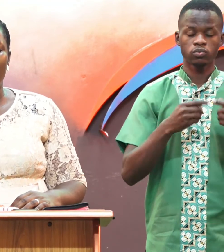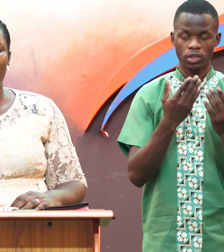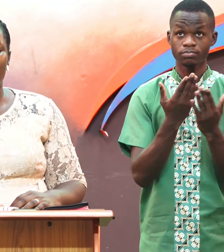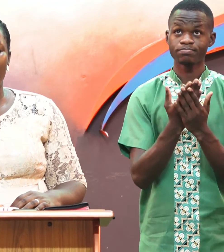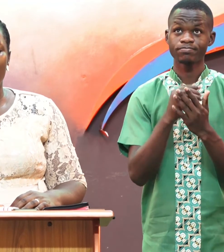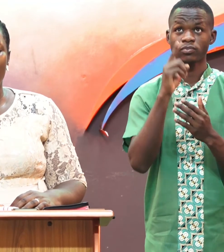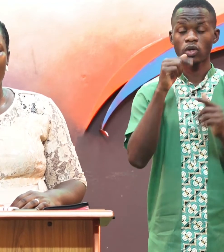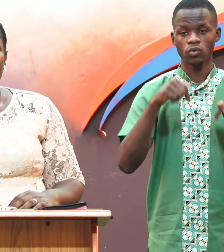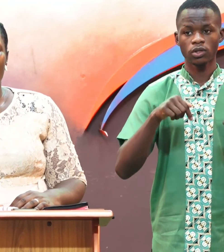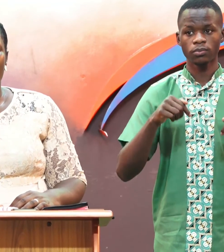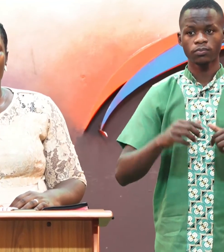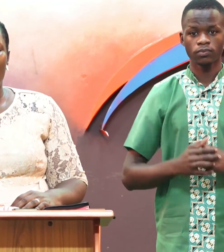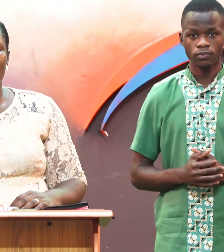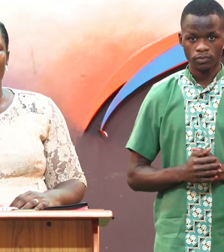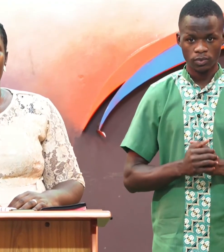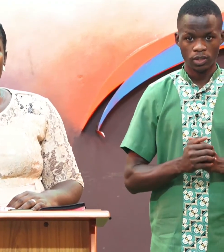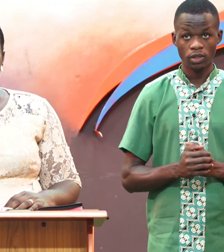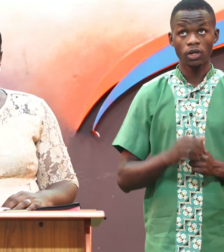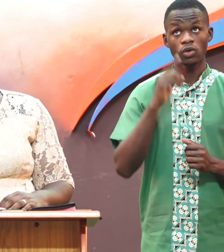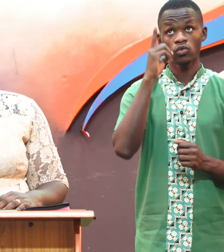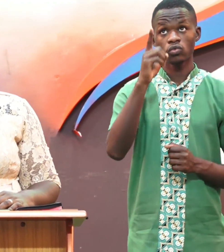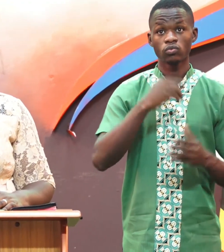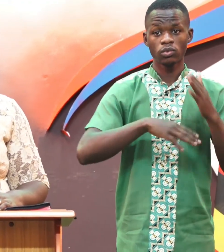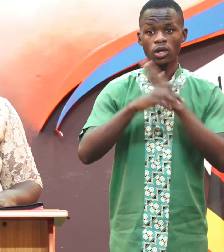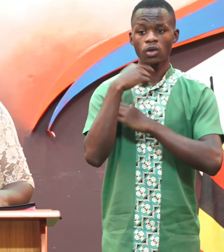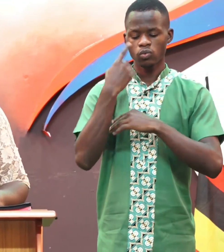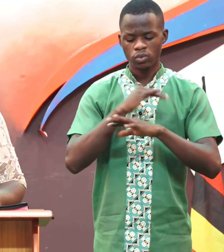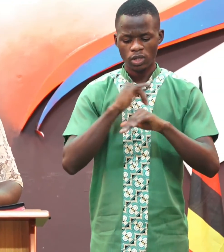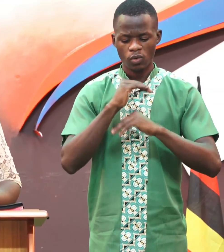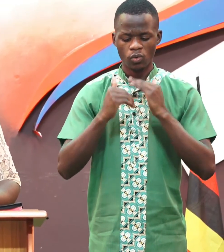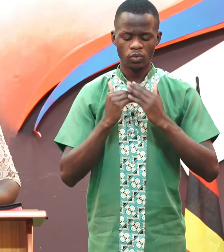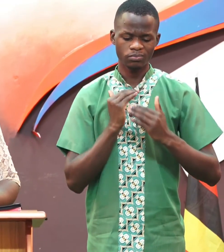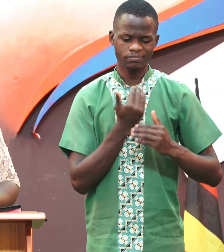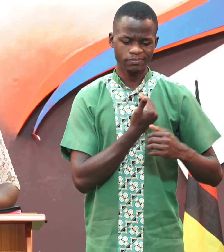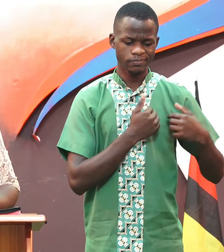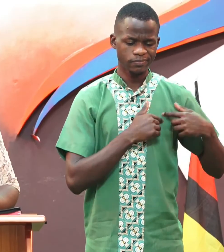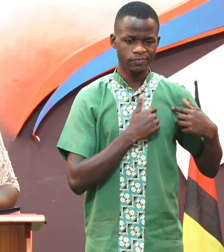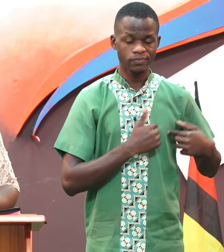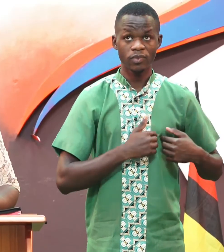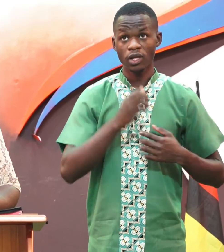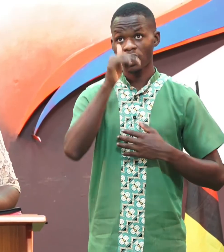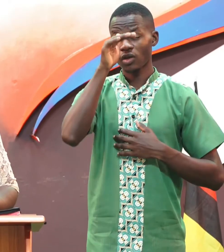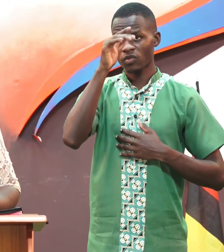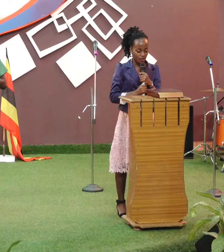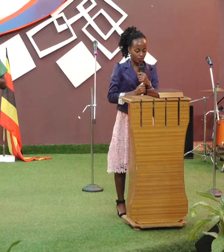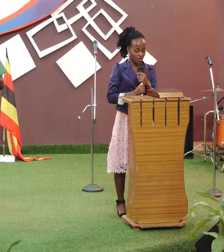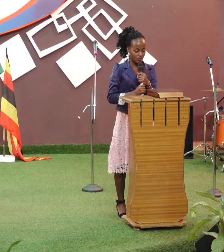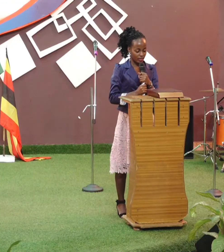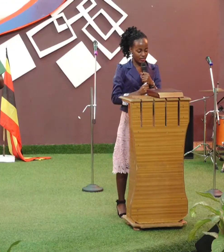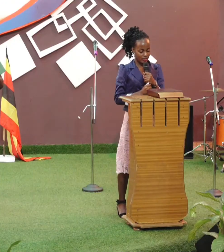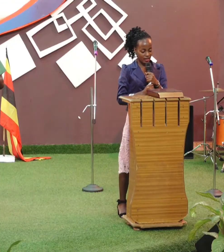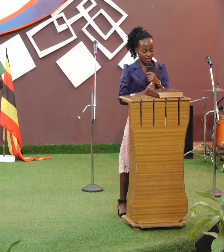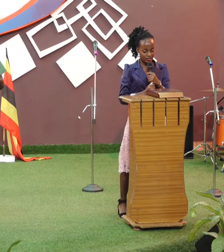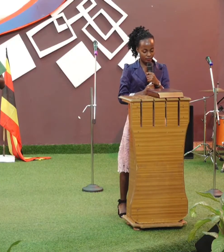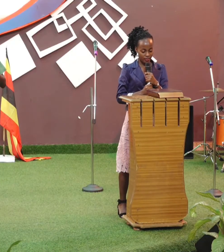olwaleero. But we pray to you today. Gwe Katonda alongoosa emitima. The Lord who cleanses our hearts. Olongoosa emitima gyaffe taata. May